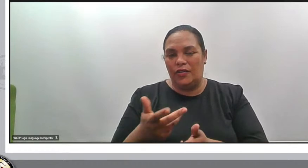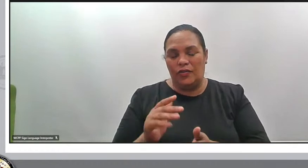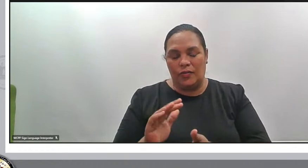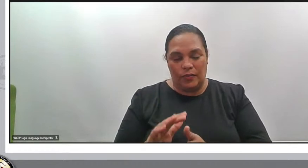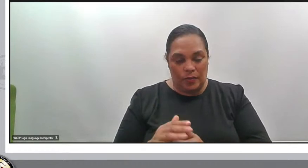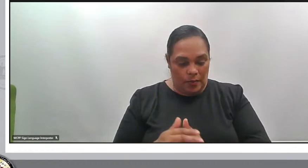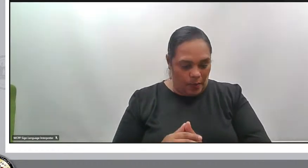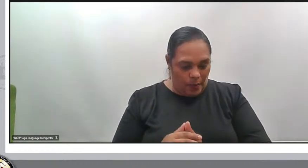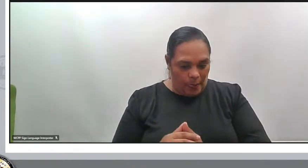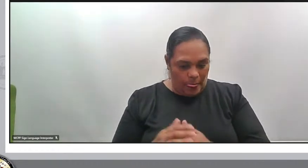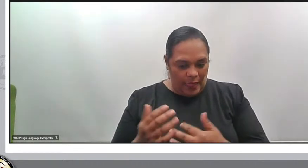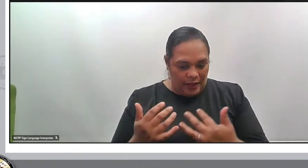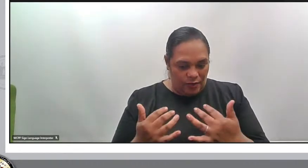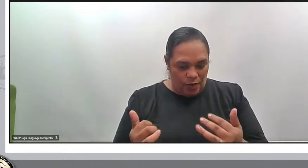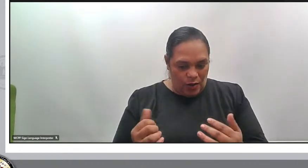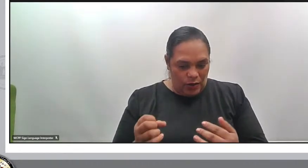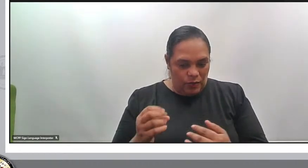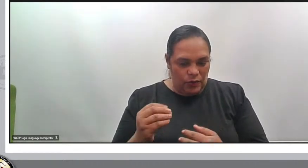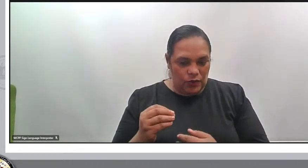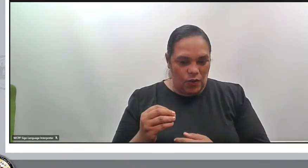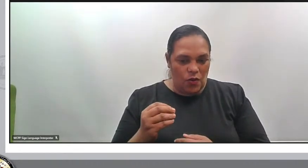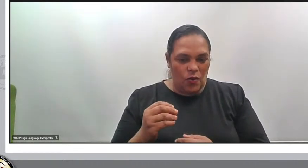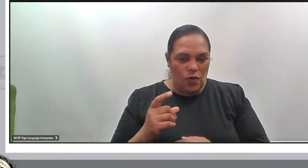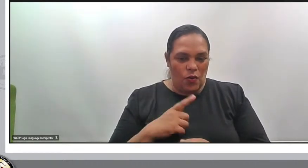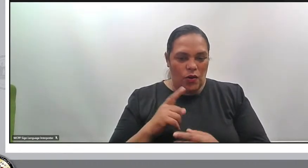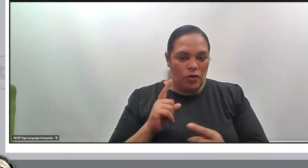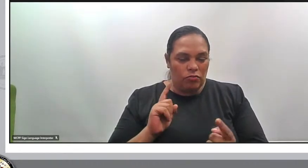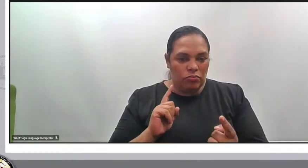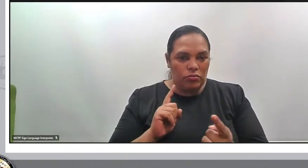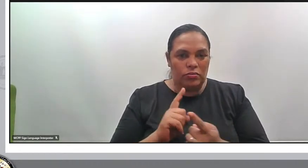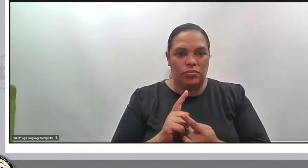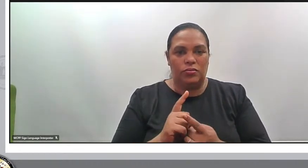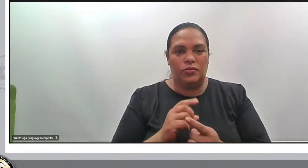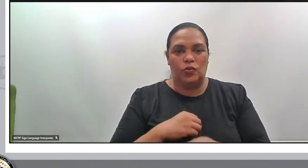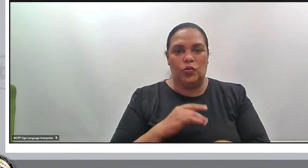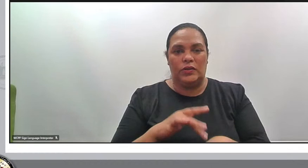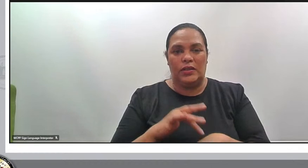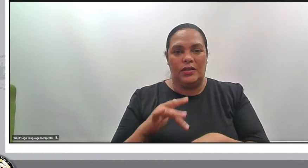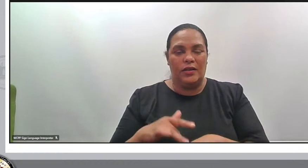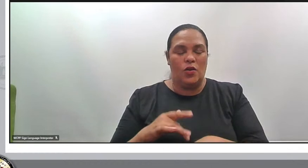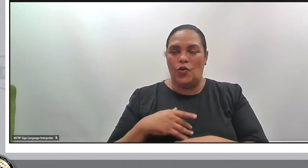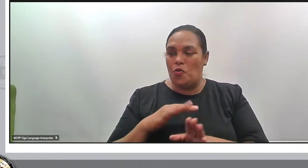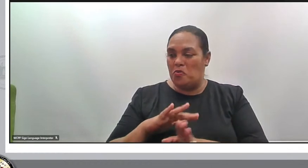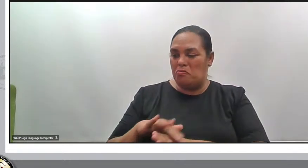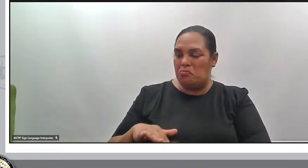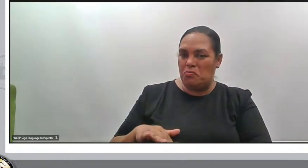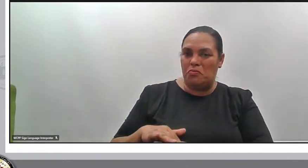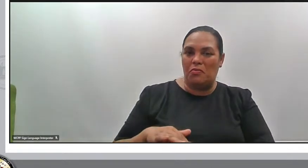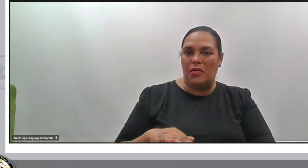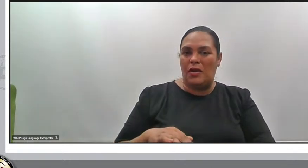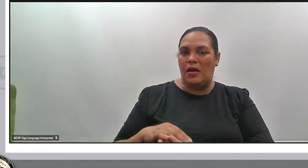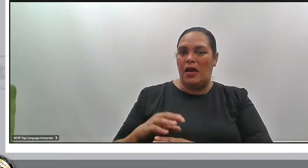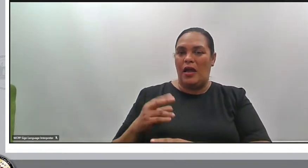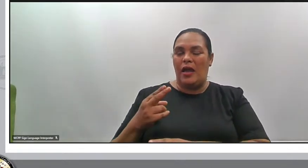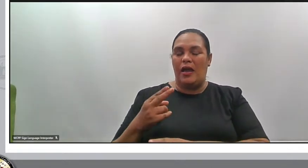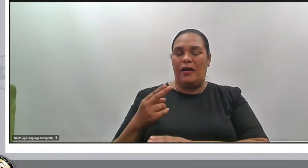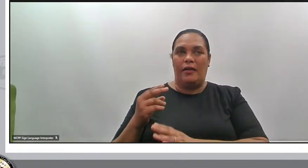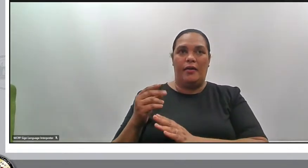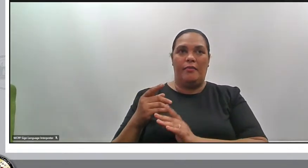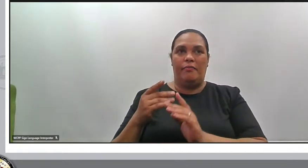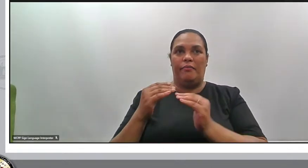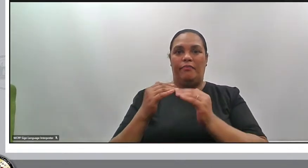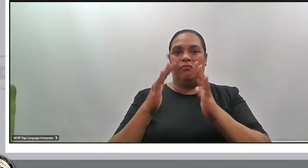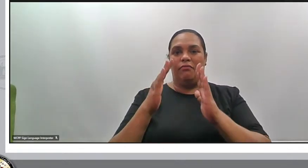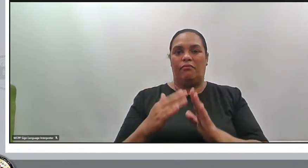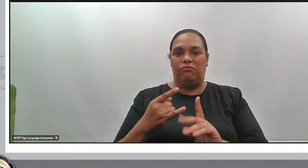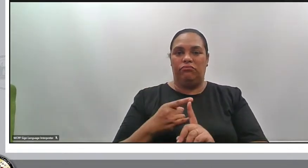as Parliament, so that when we move towards digitalization, we don't leave behind Hansard, which is also the key function